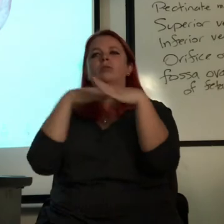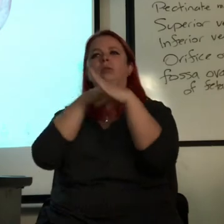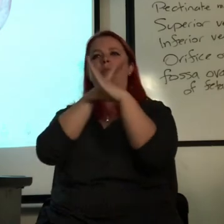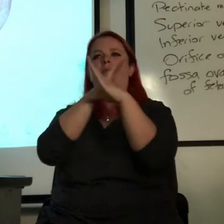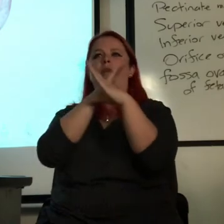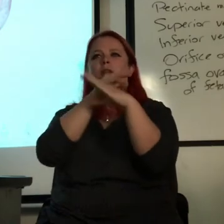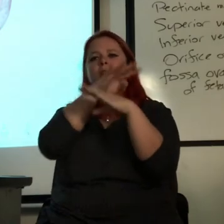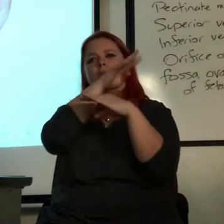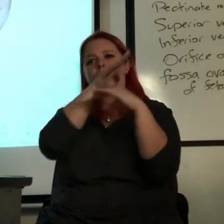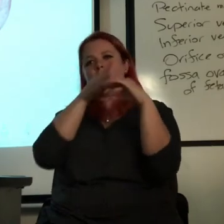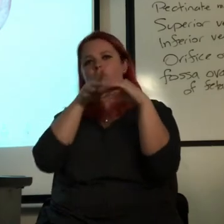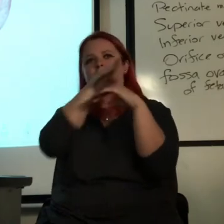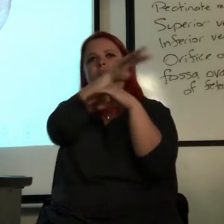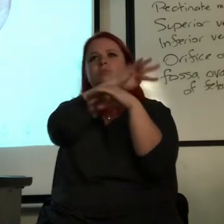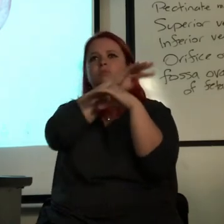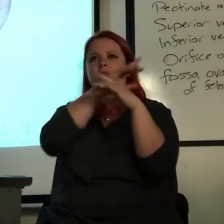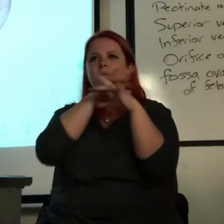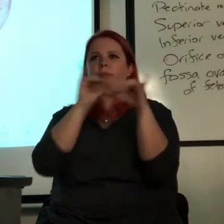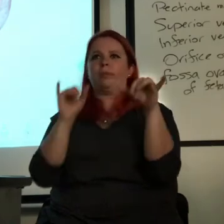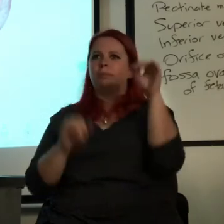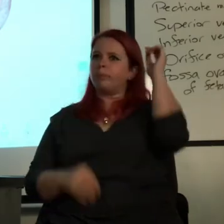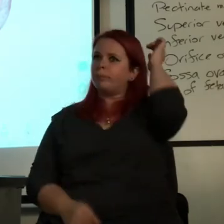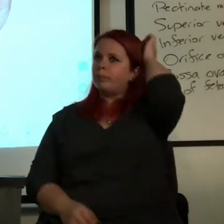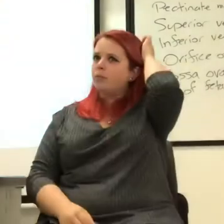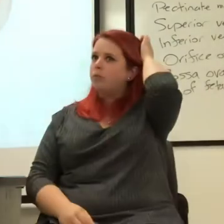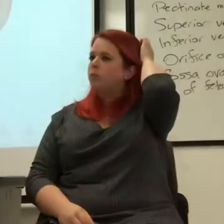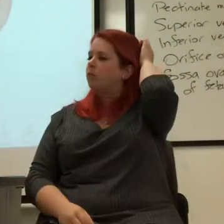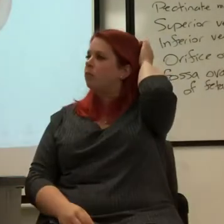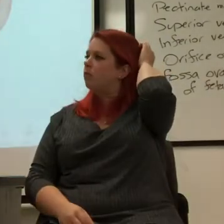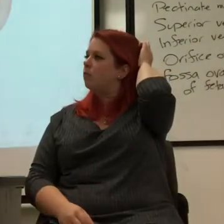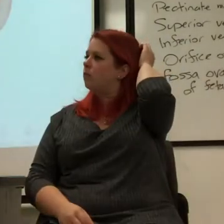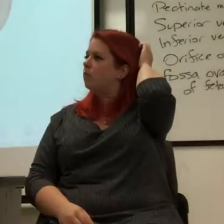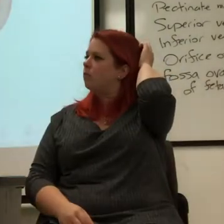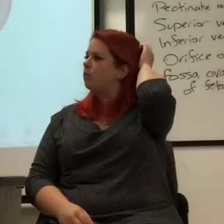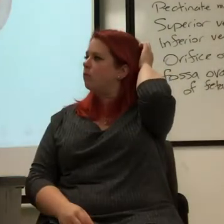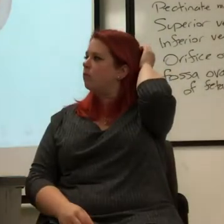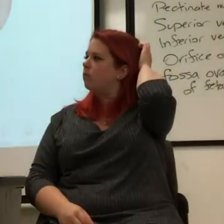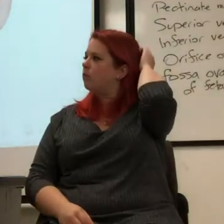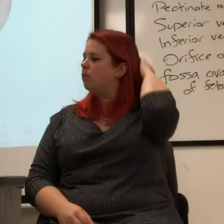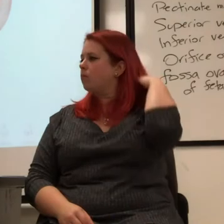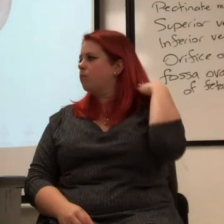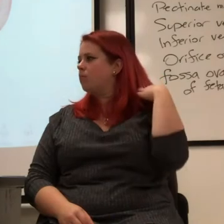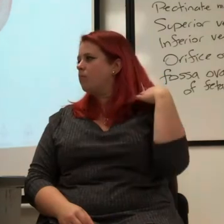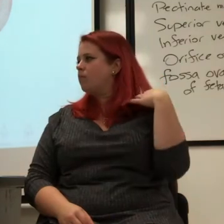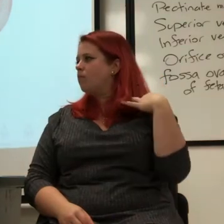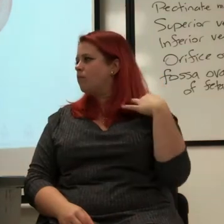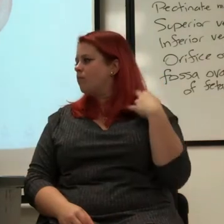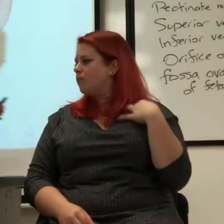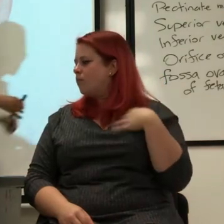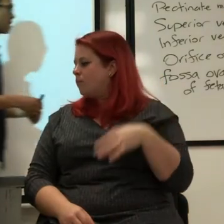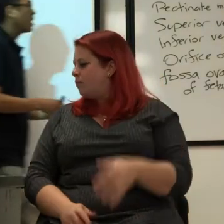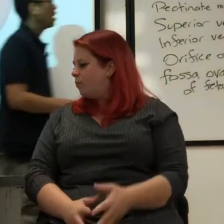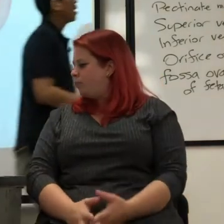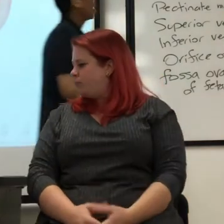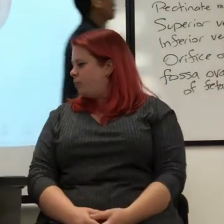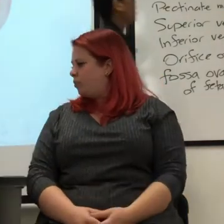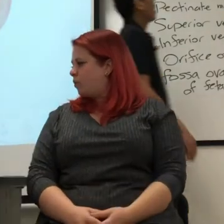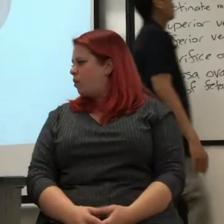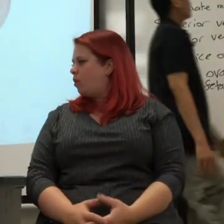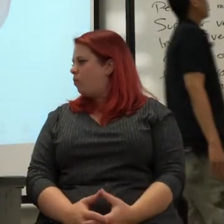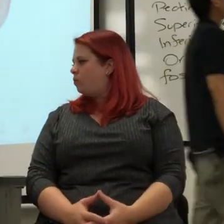backwards flow of blood. Write that down. heart valves.